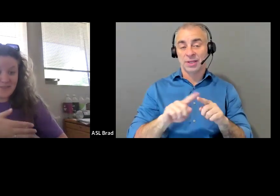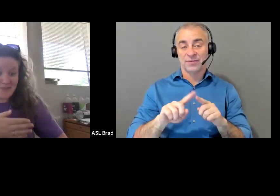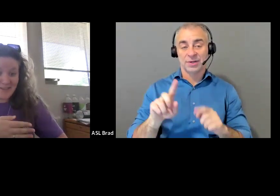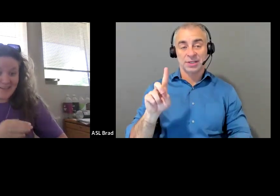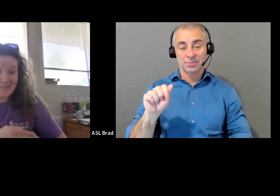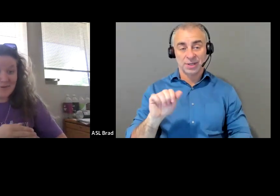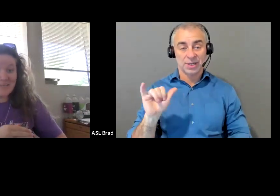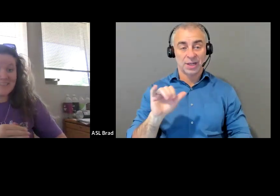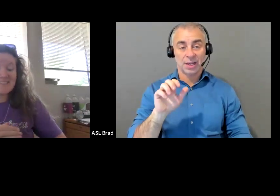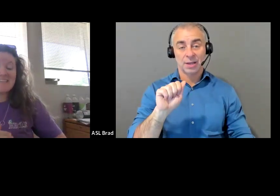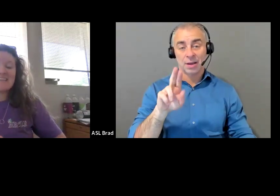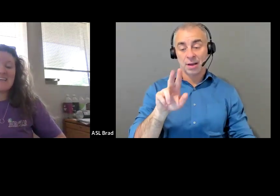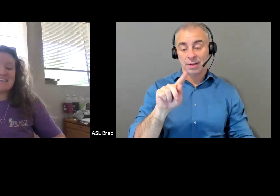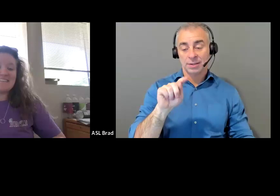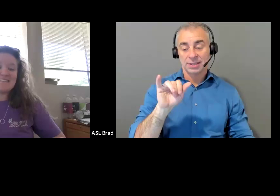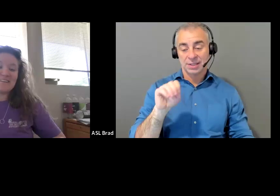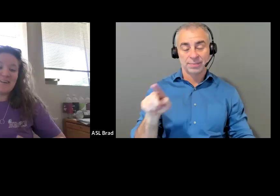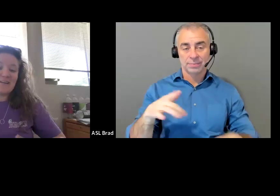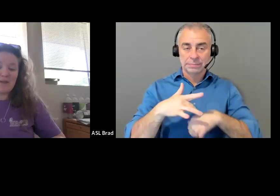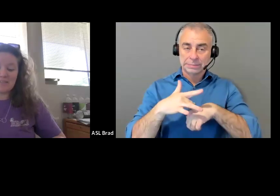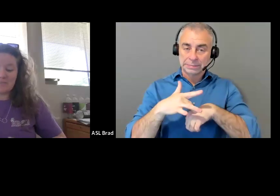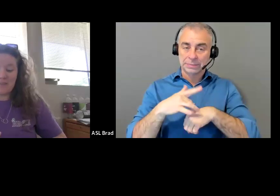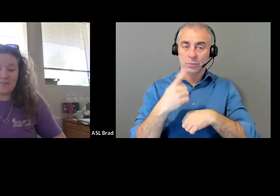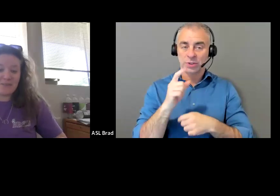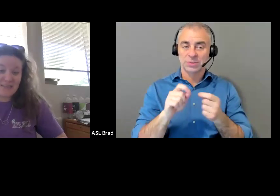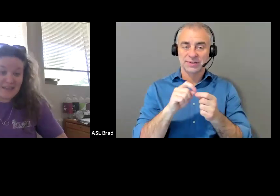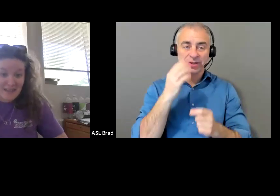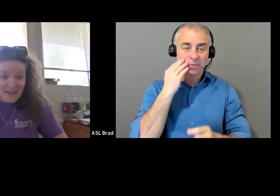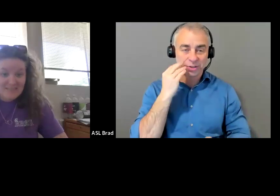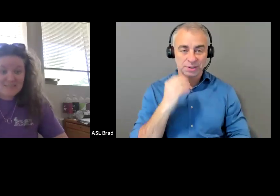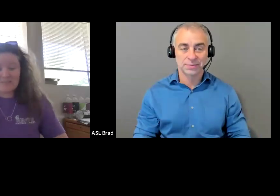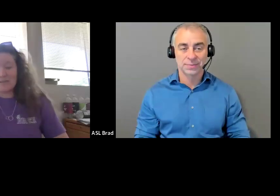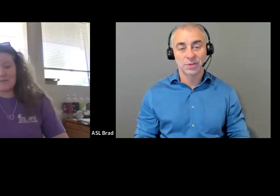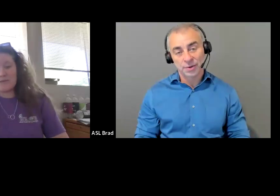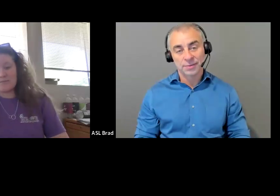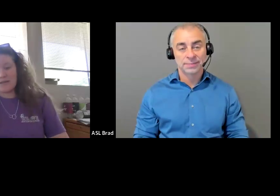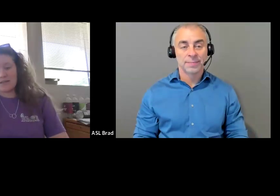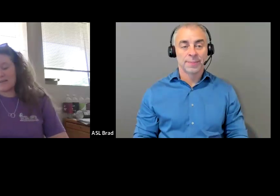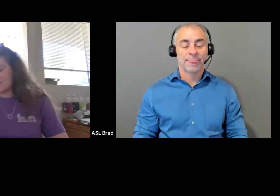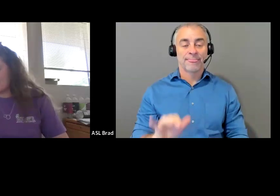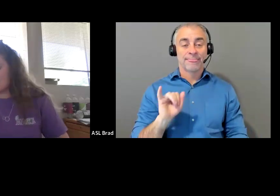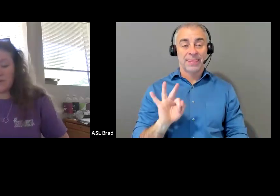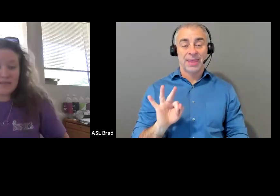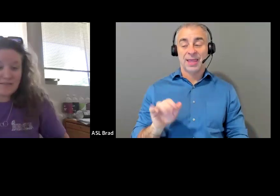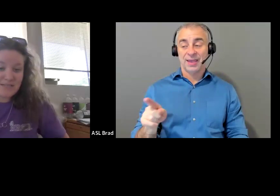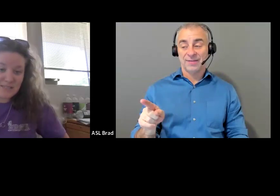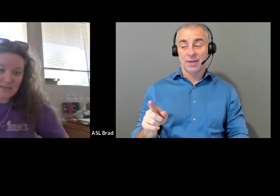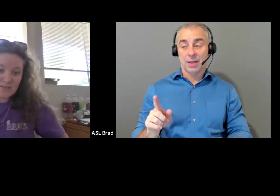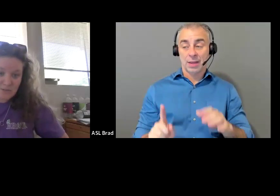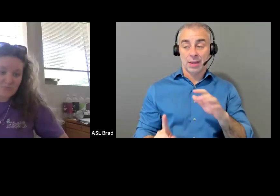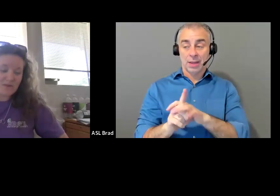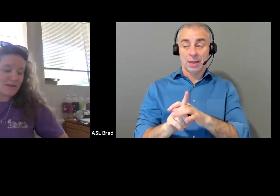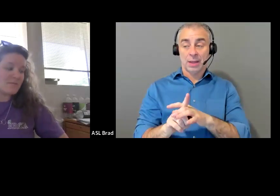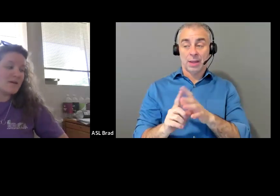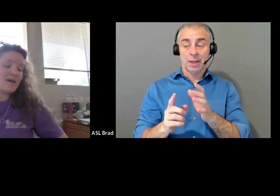on a specific experience. And so I imagine if I ever get that in my classes or my activities that